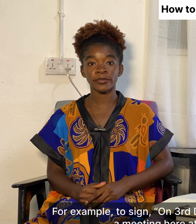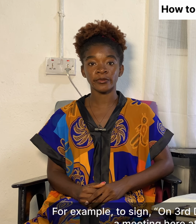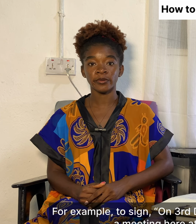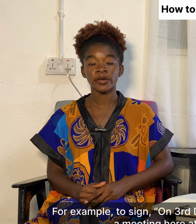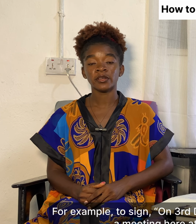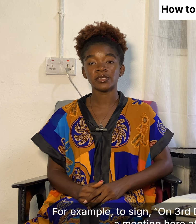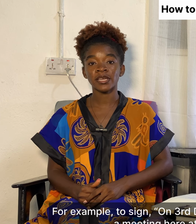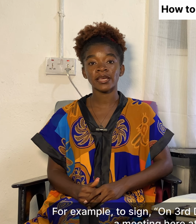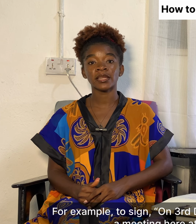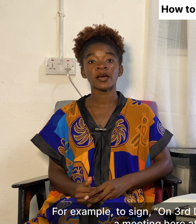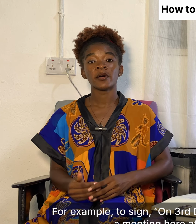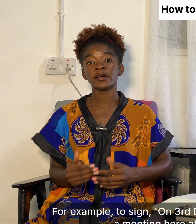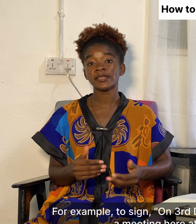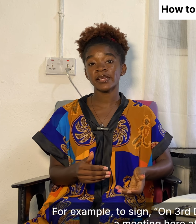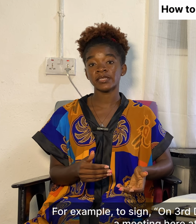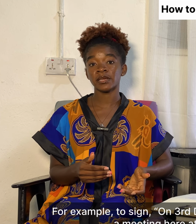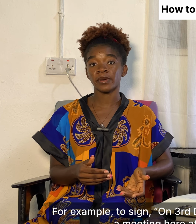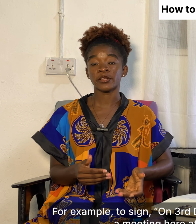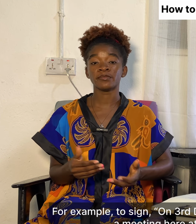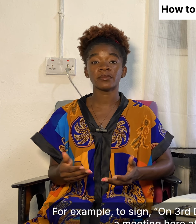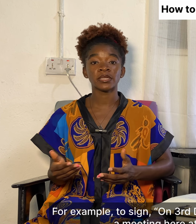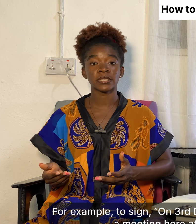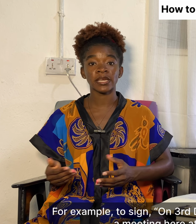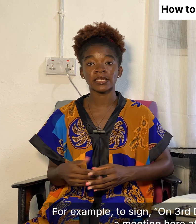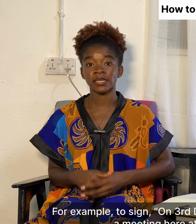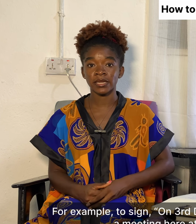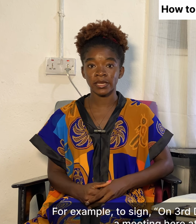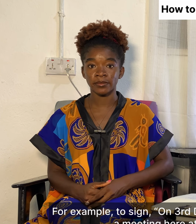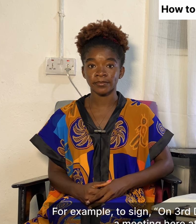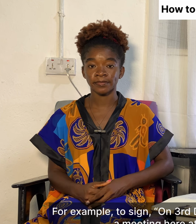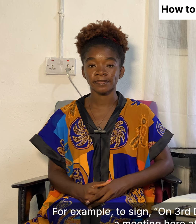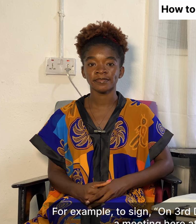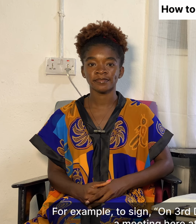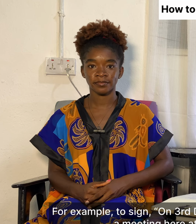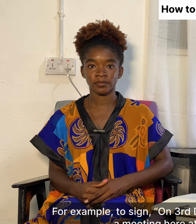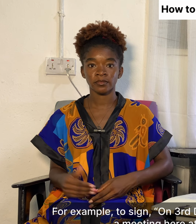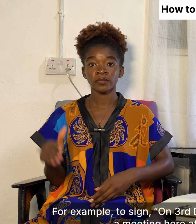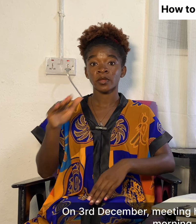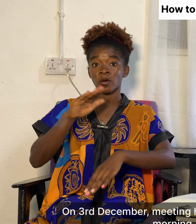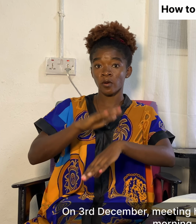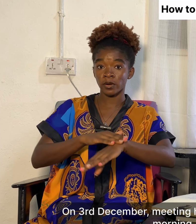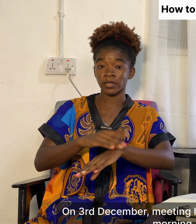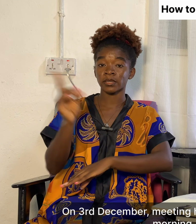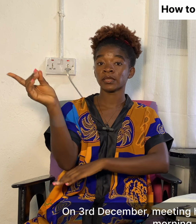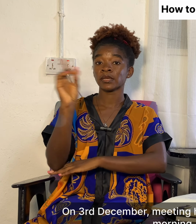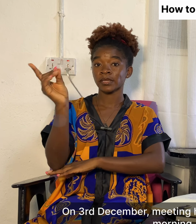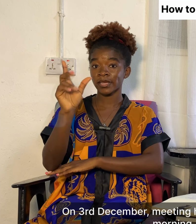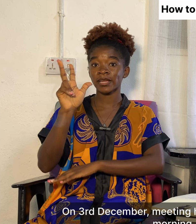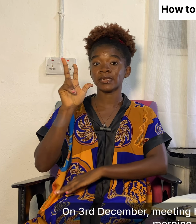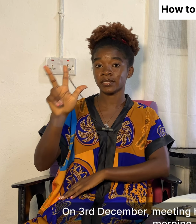example, to sign, on 3rd December, there will be a meeting here at 10 a.m. On 3rd